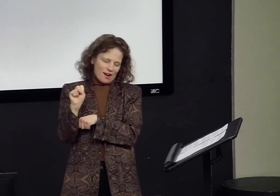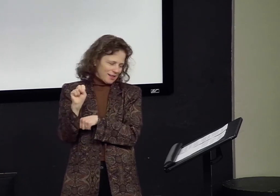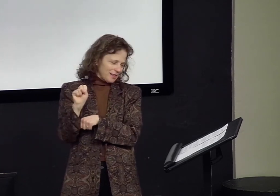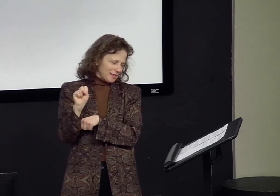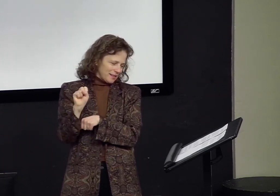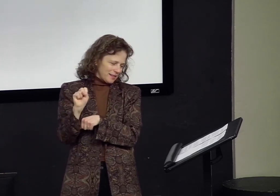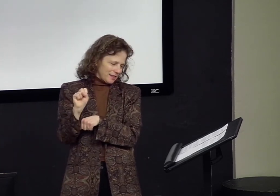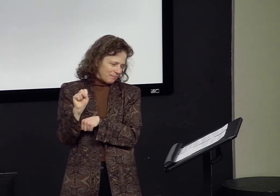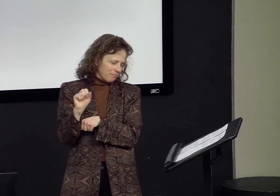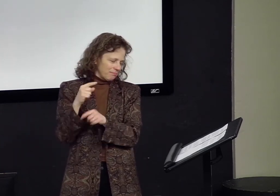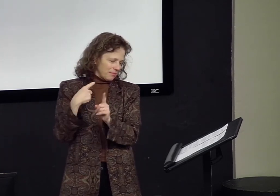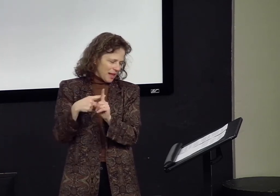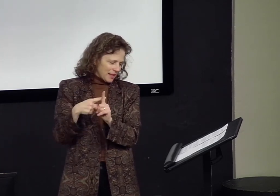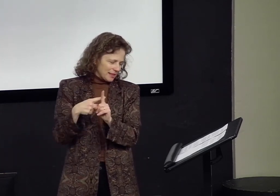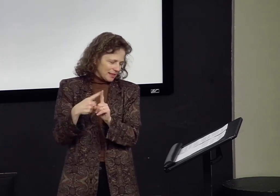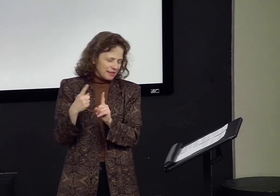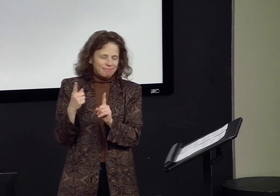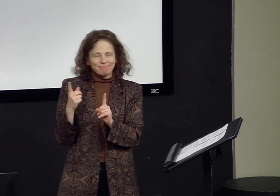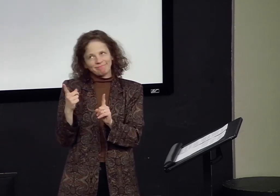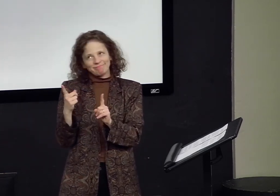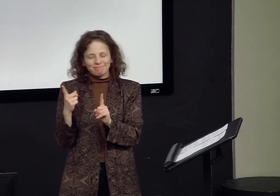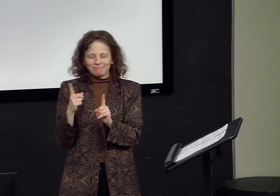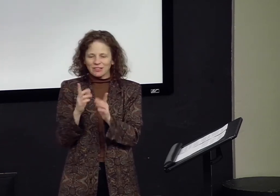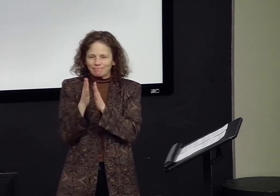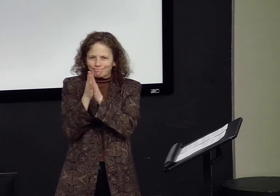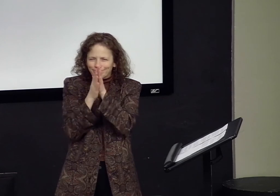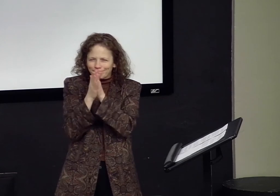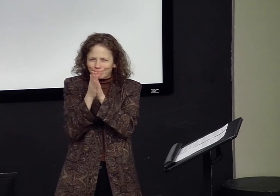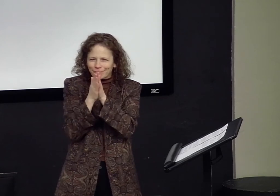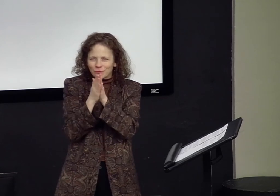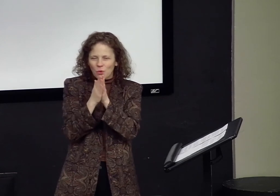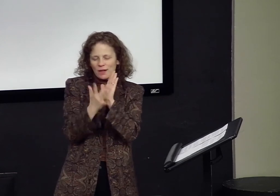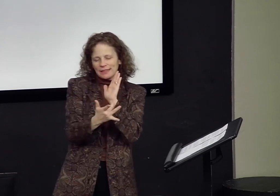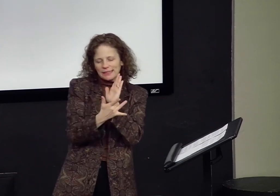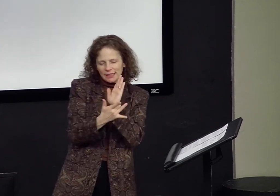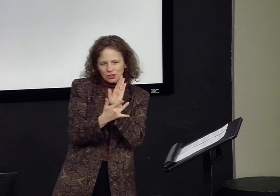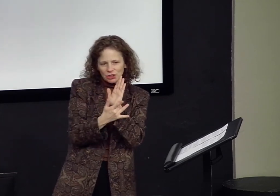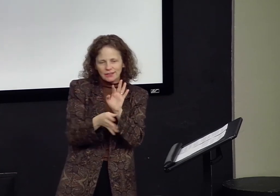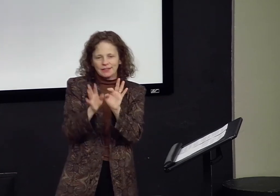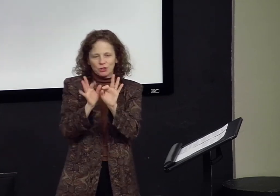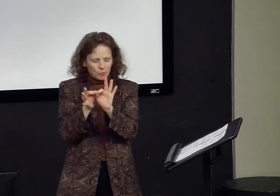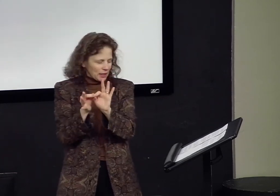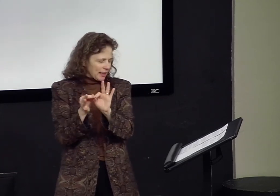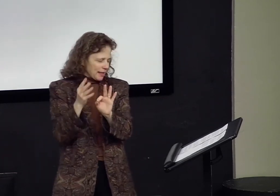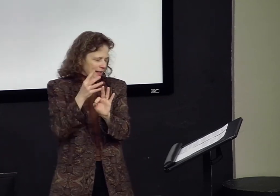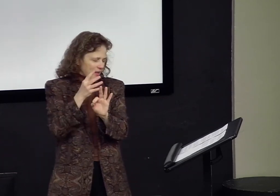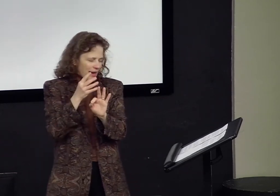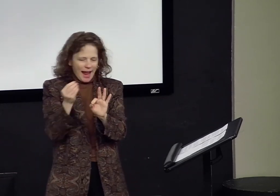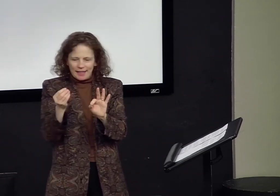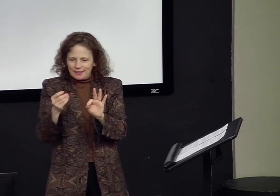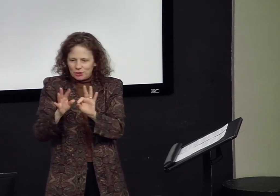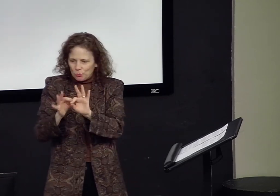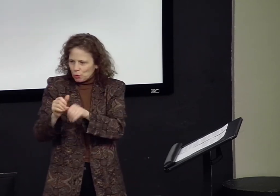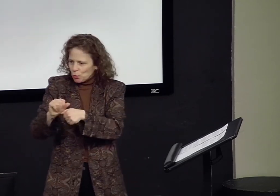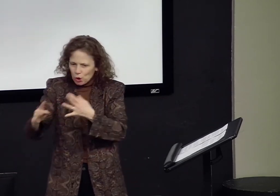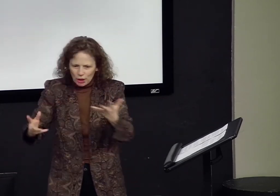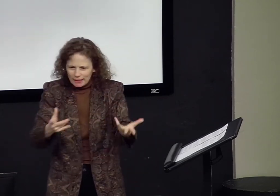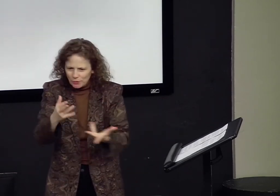research due to her own experience in working in the industry and her passion for technology, interpreting,